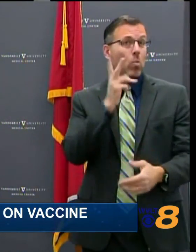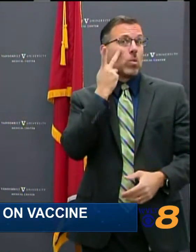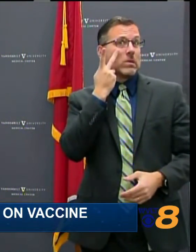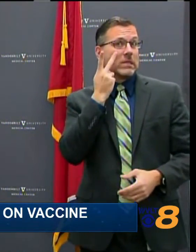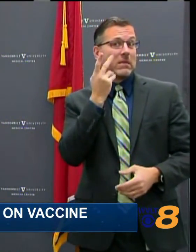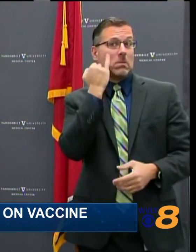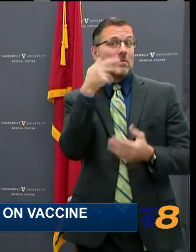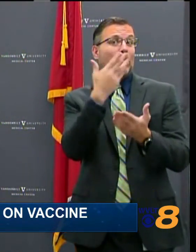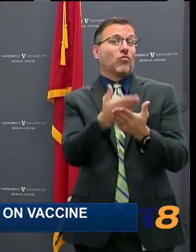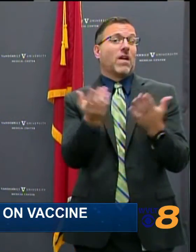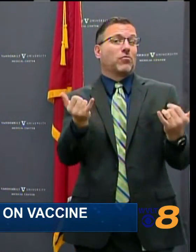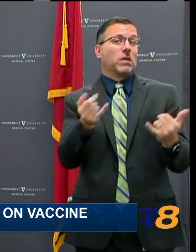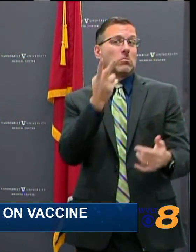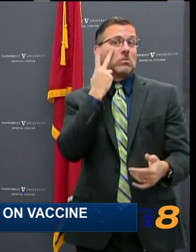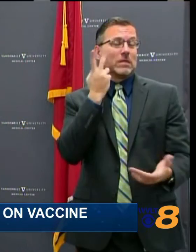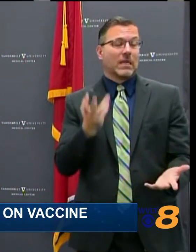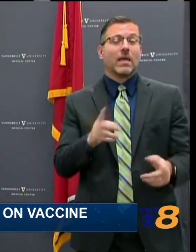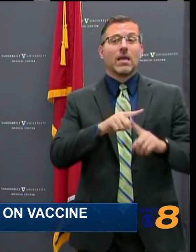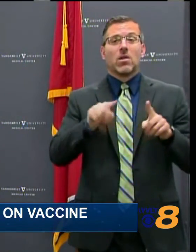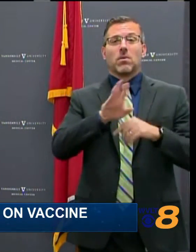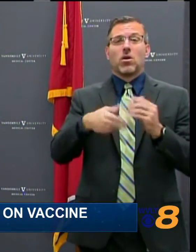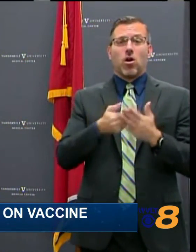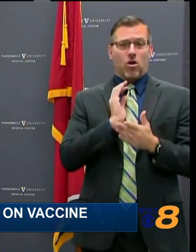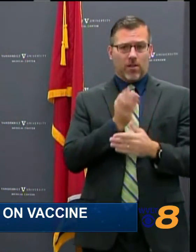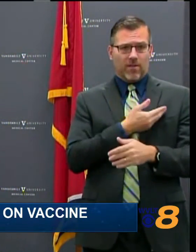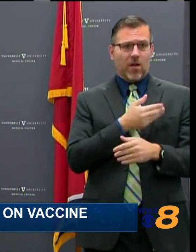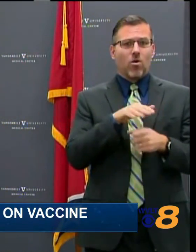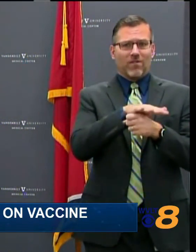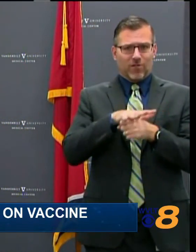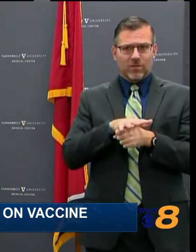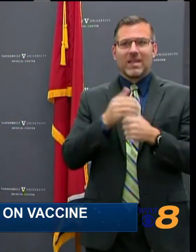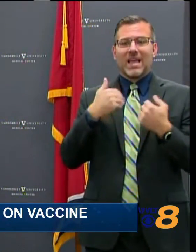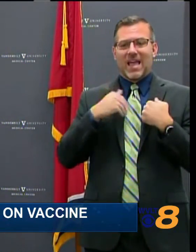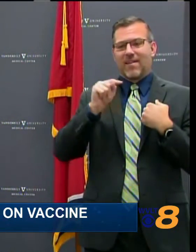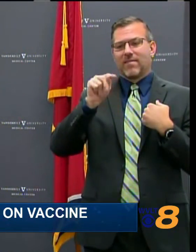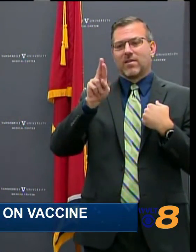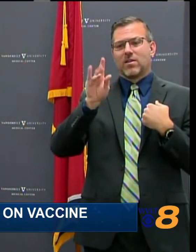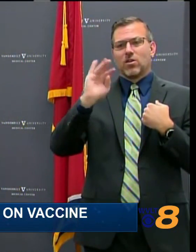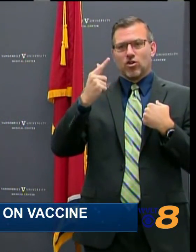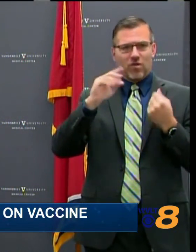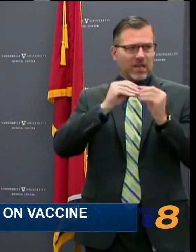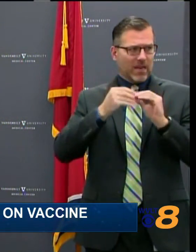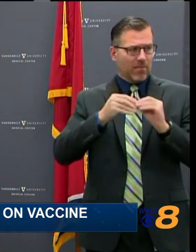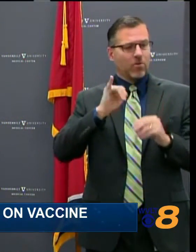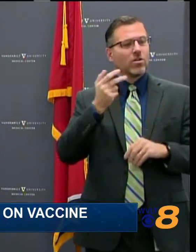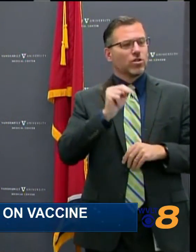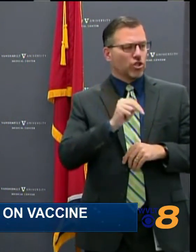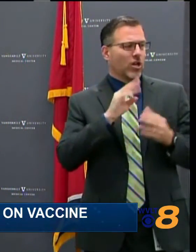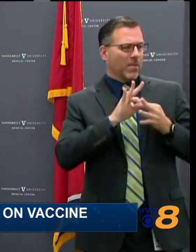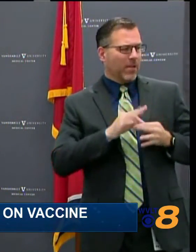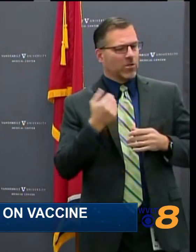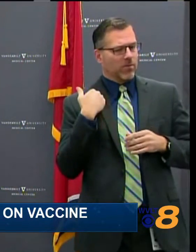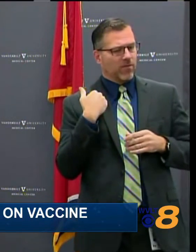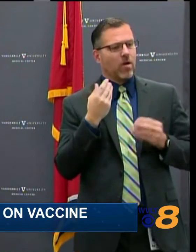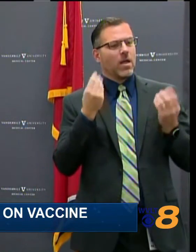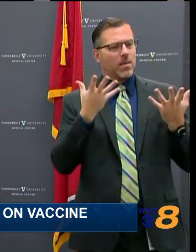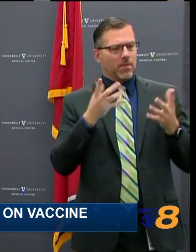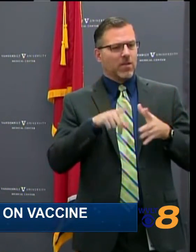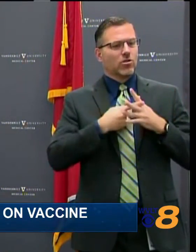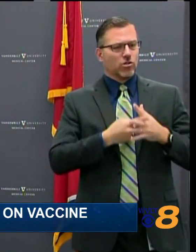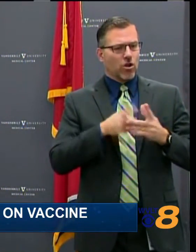that today if they all come in, but all of our facilities have received their tracking numbers. And as John mentioned earlier, many of them have already started